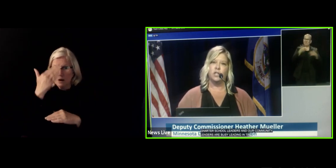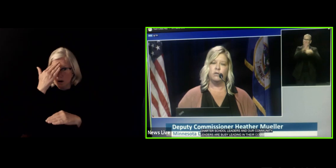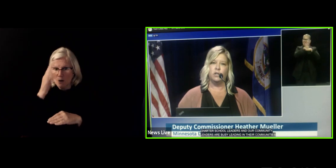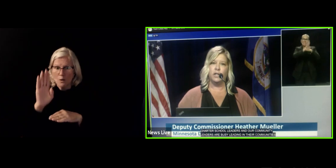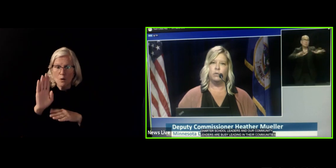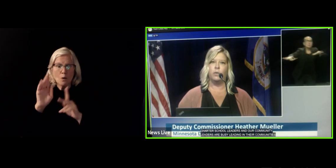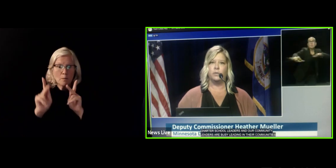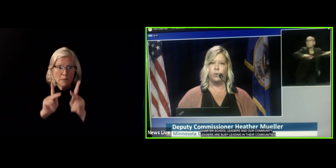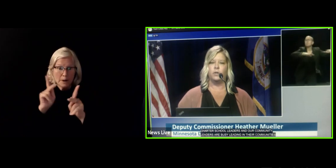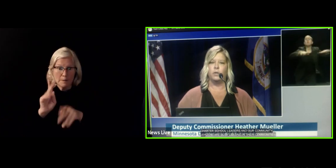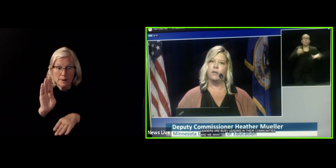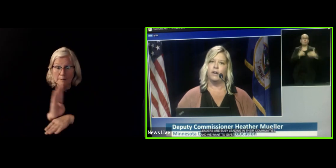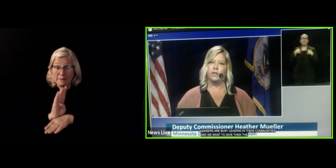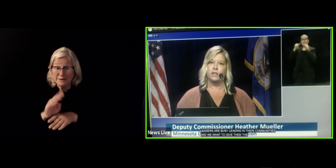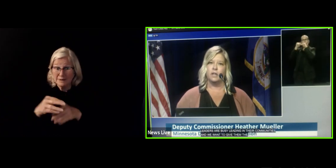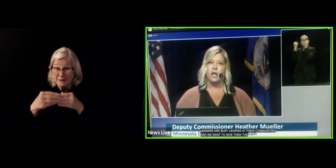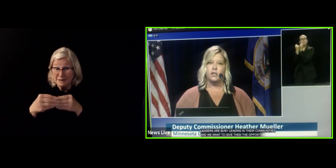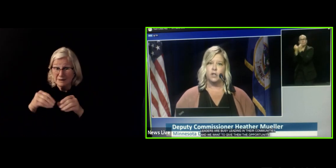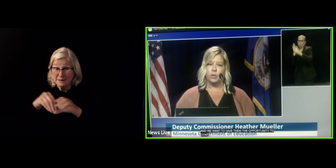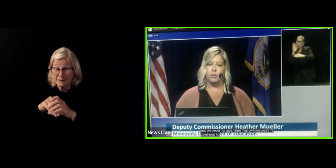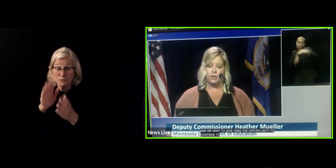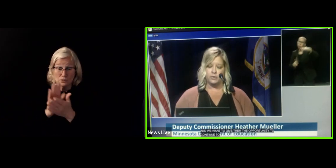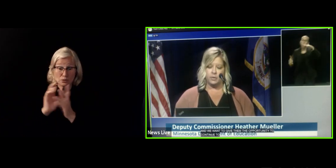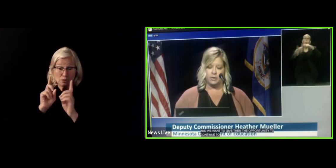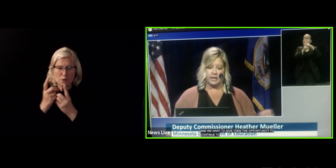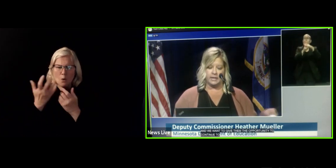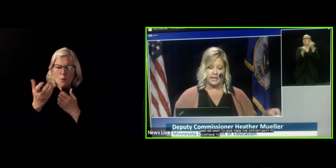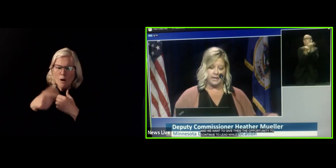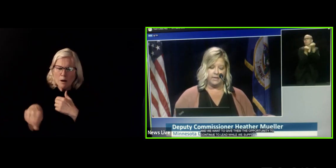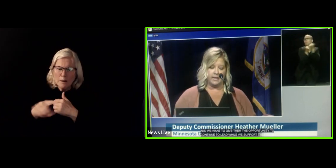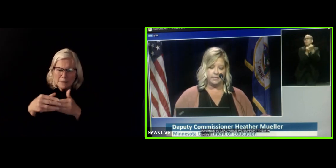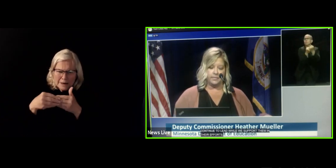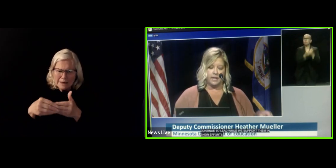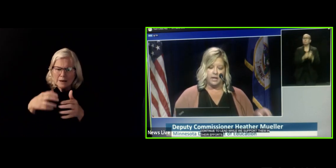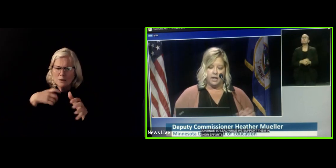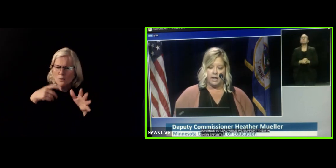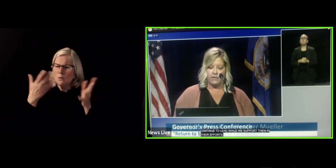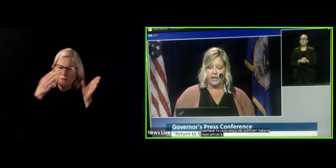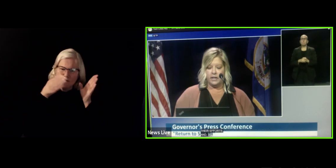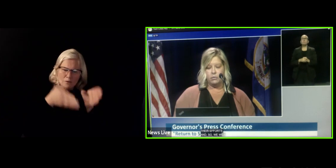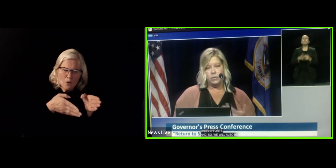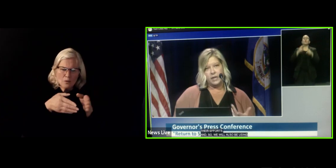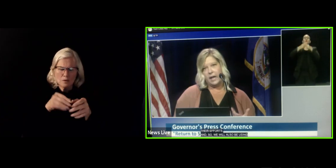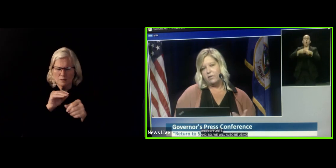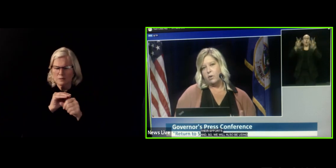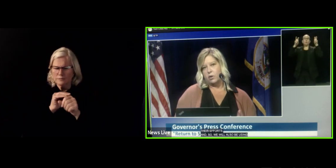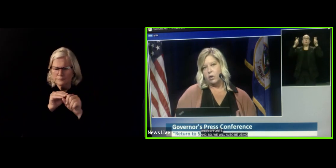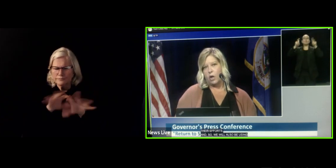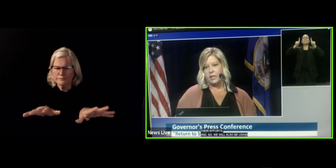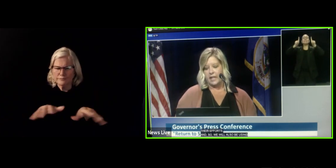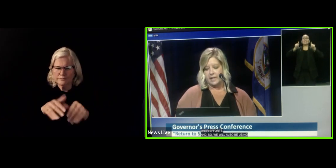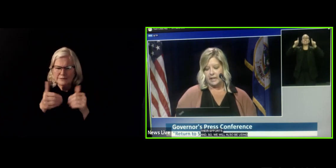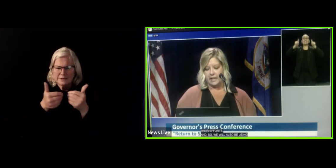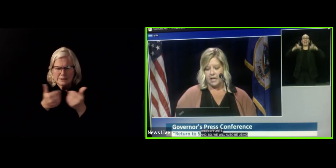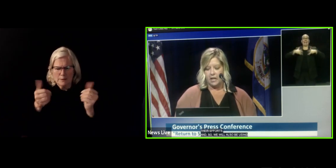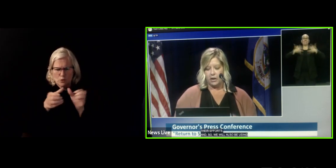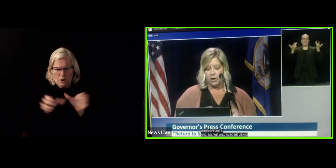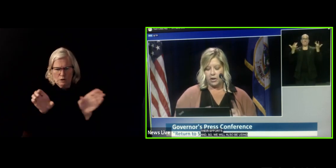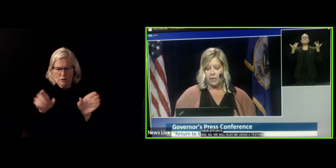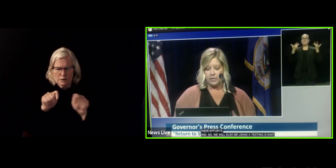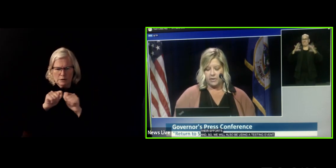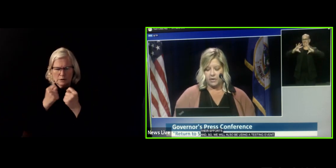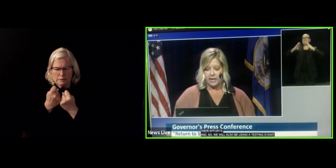continue to lead while we support them in their efforts. And so we will also be using a testing event. And finally, what that kind of goes along with the testing is there